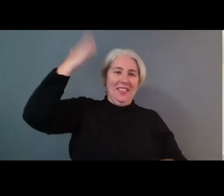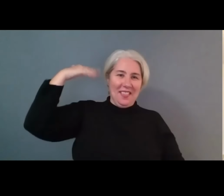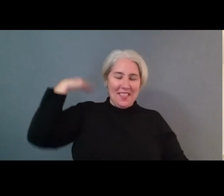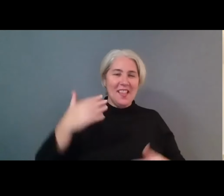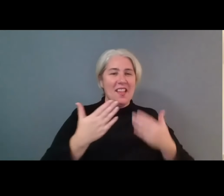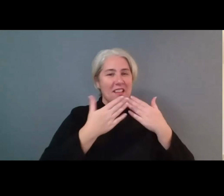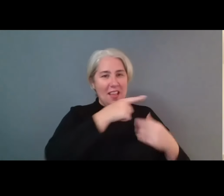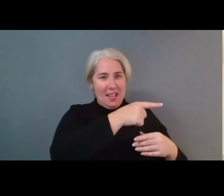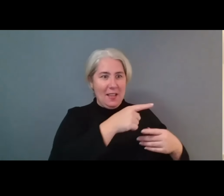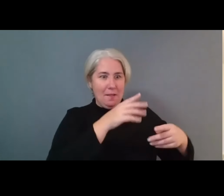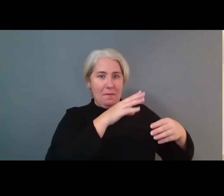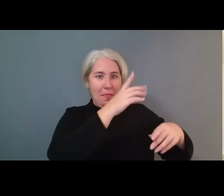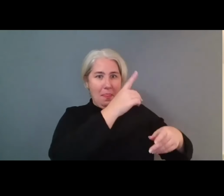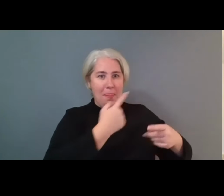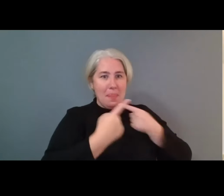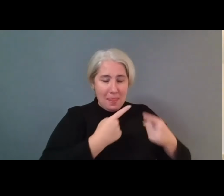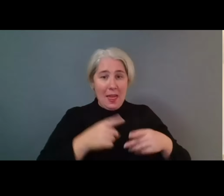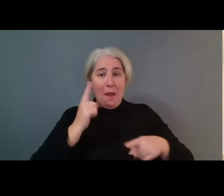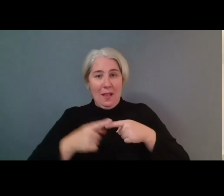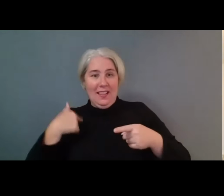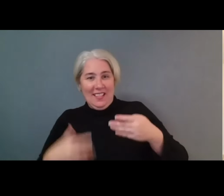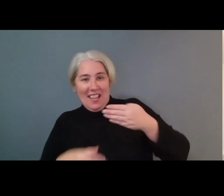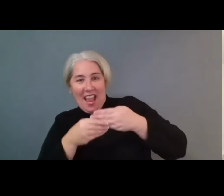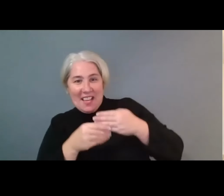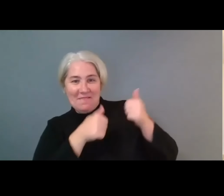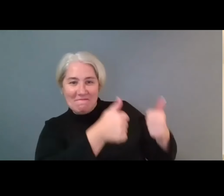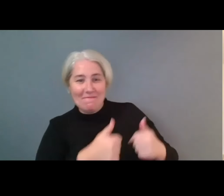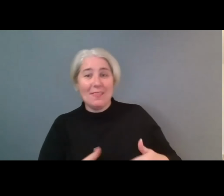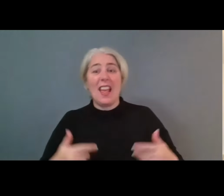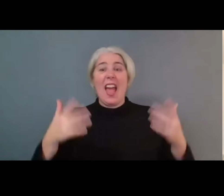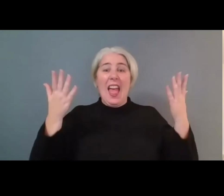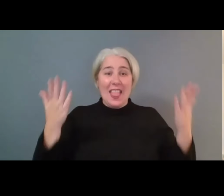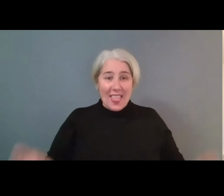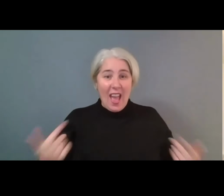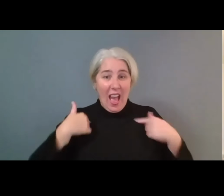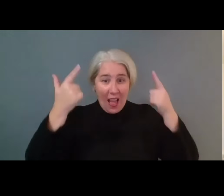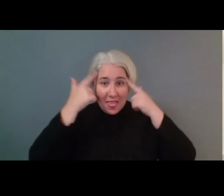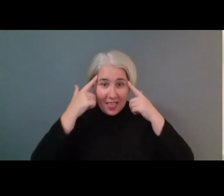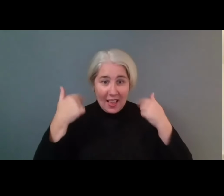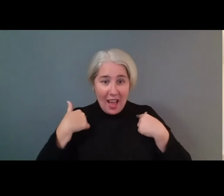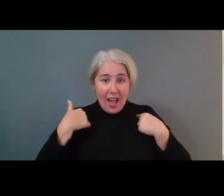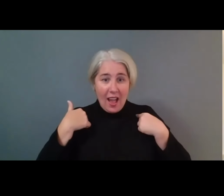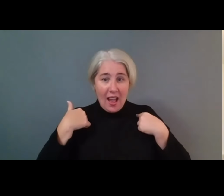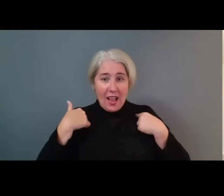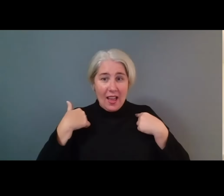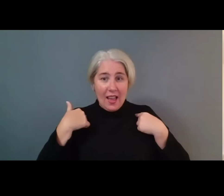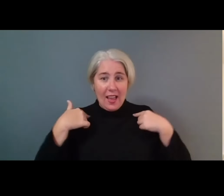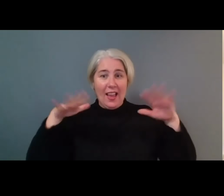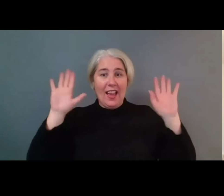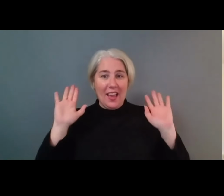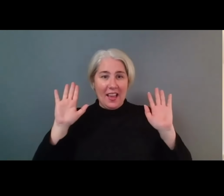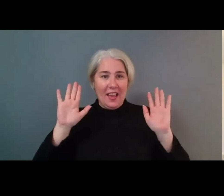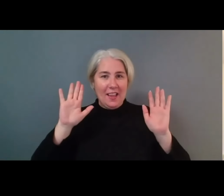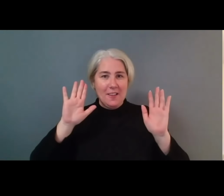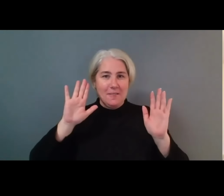you're interested in any particular details, but I will now allow other participants